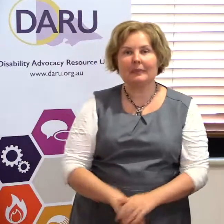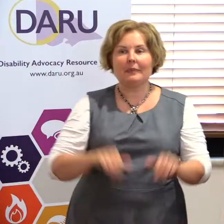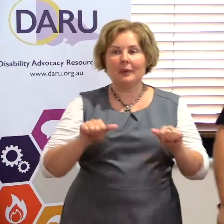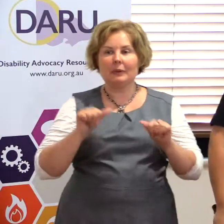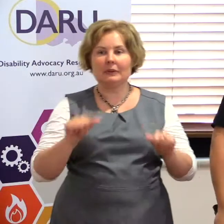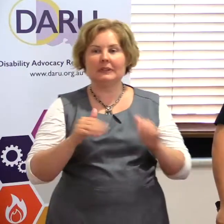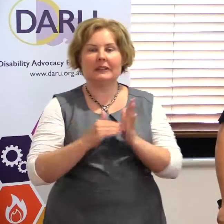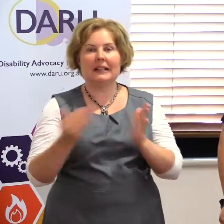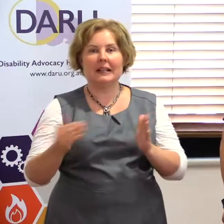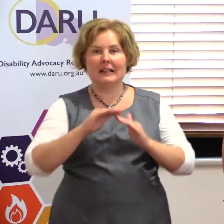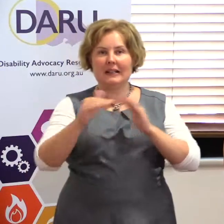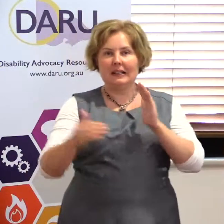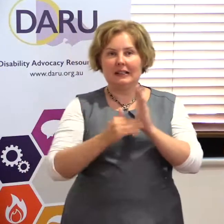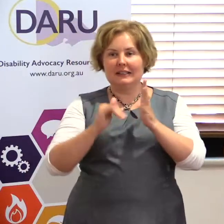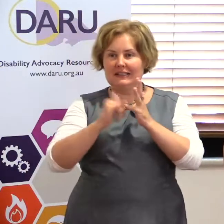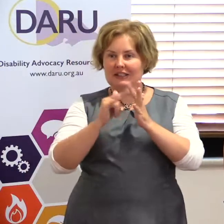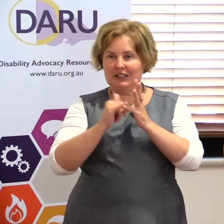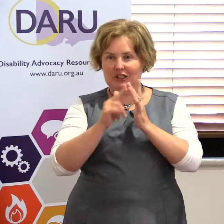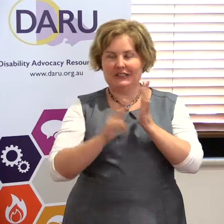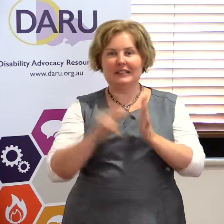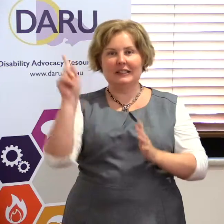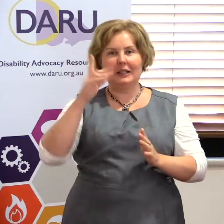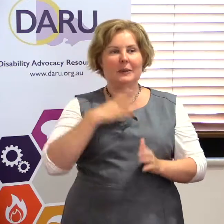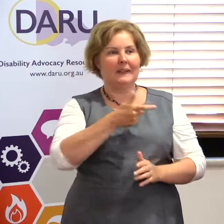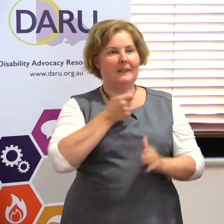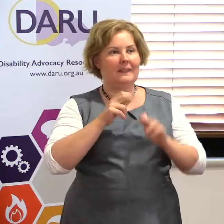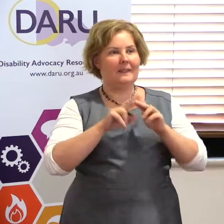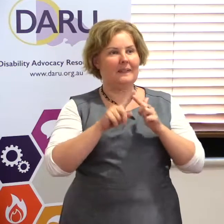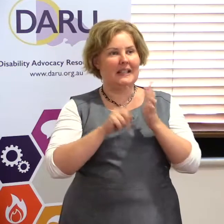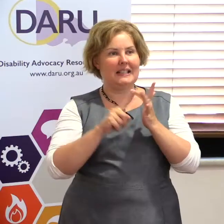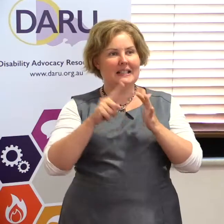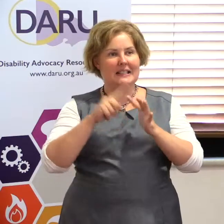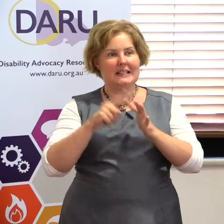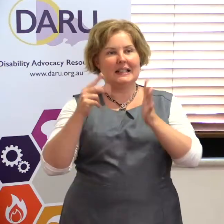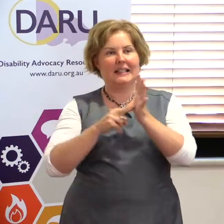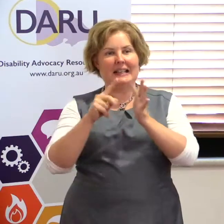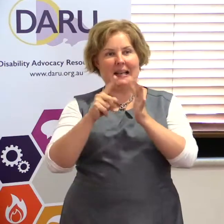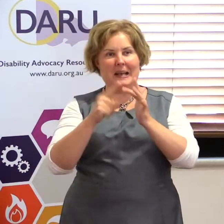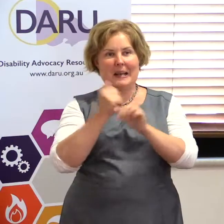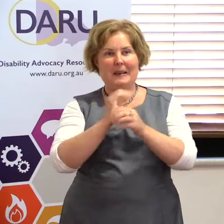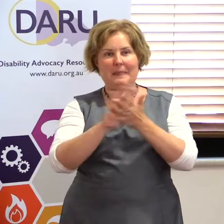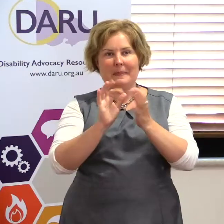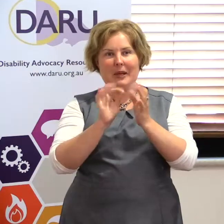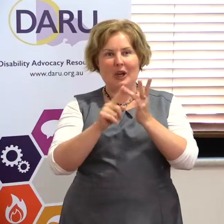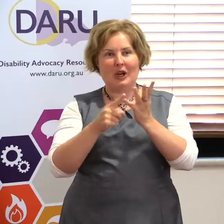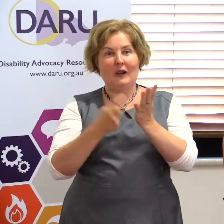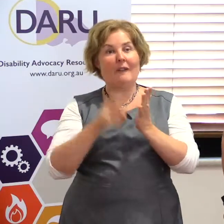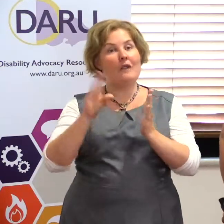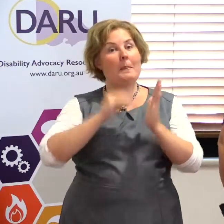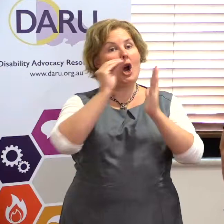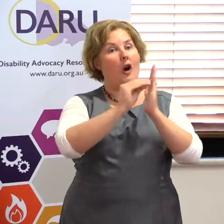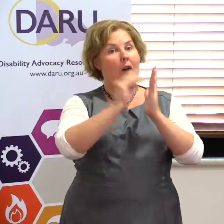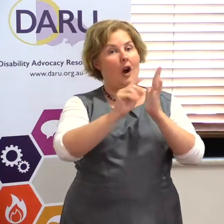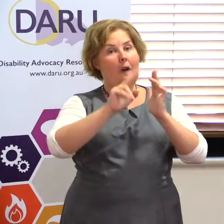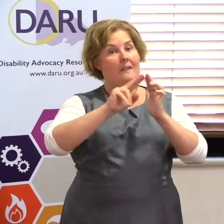Okay, now we're into the last session of the day. I'd like to invite Felix Neighbour from the Office for Disability for the update.